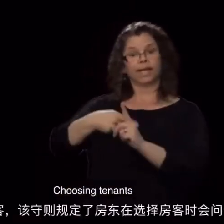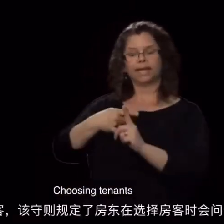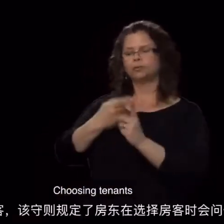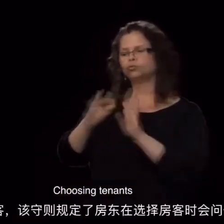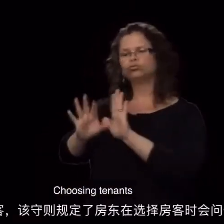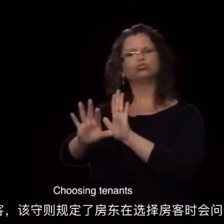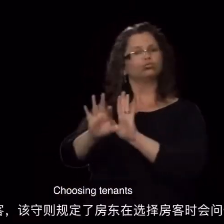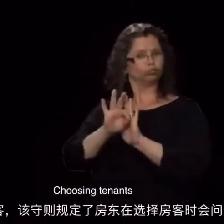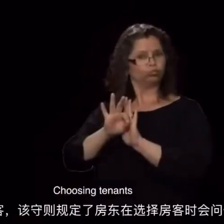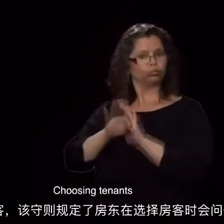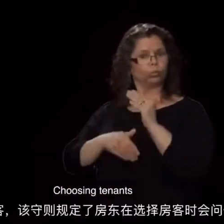Choosing tenants.